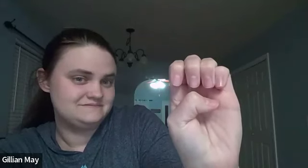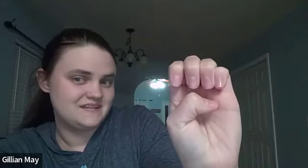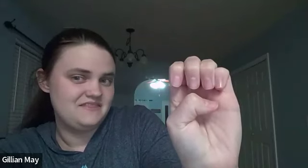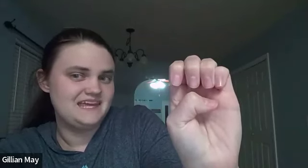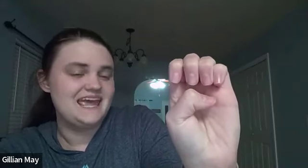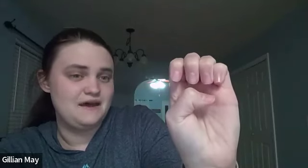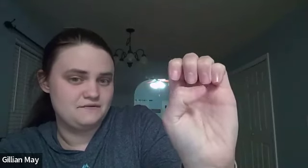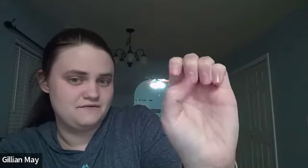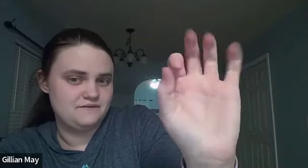And then F.